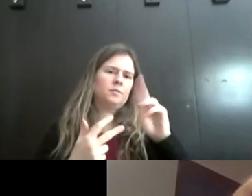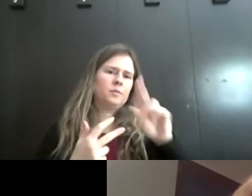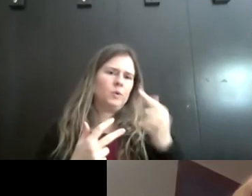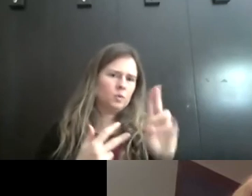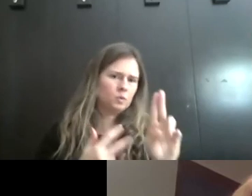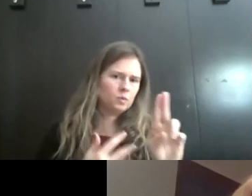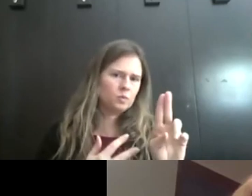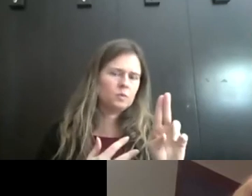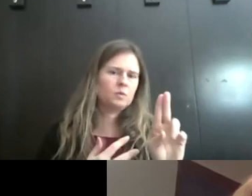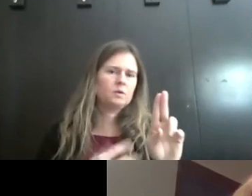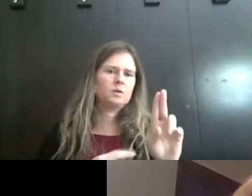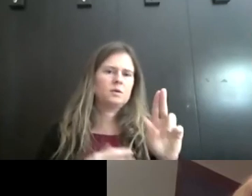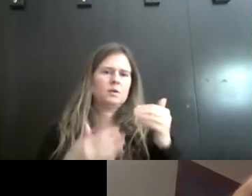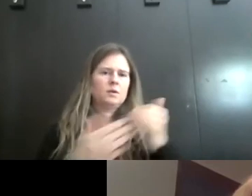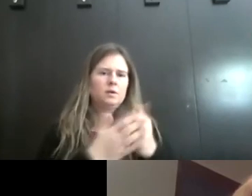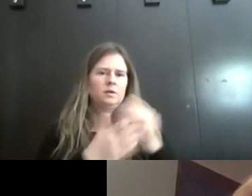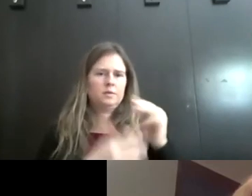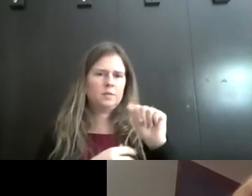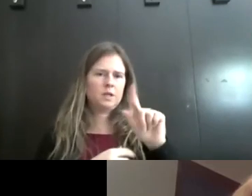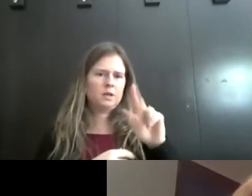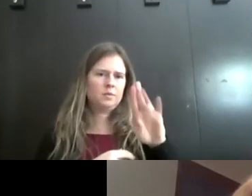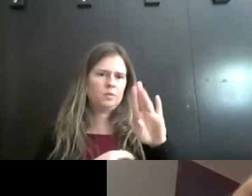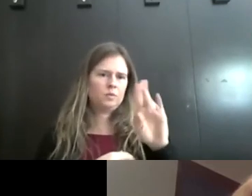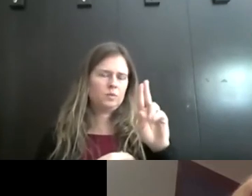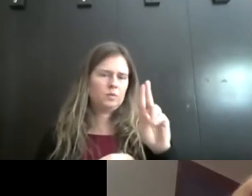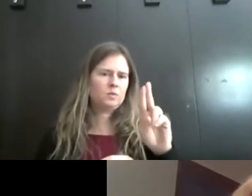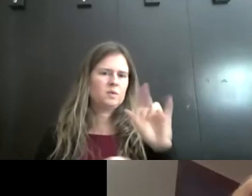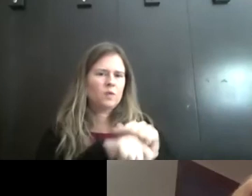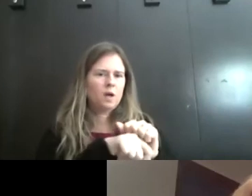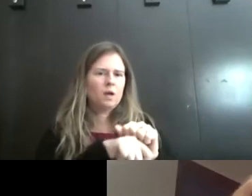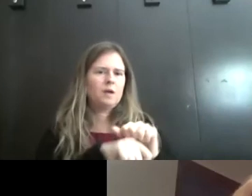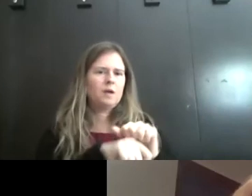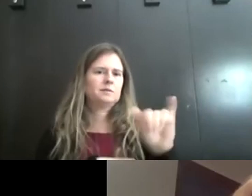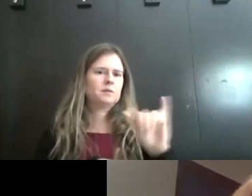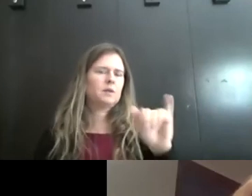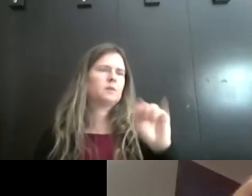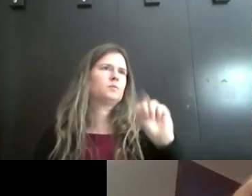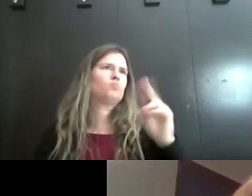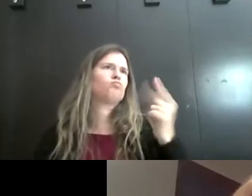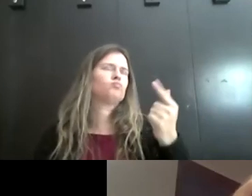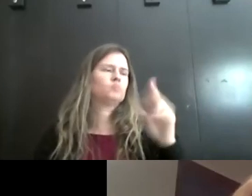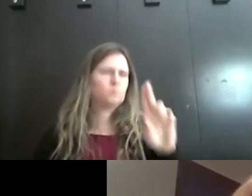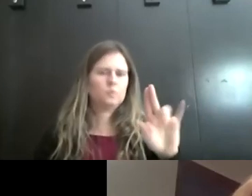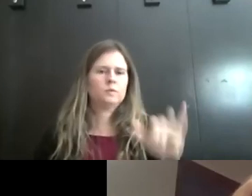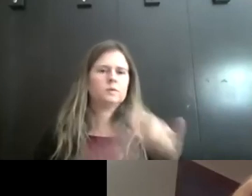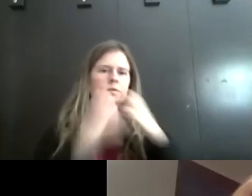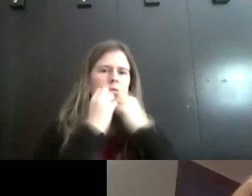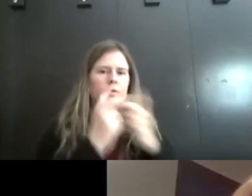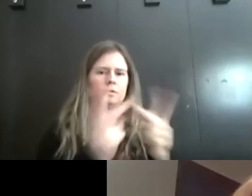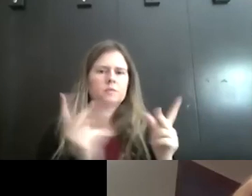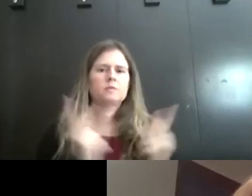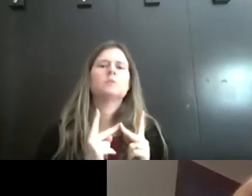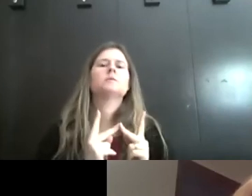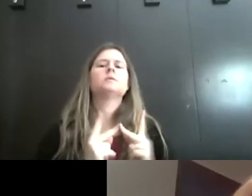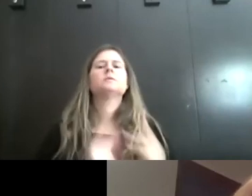just before you get into Malibu, there's Magoo Rock, which is kind of similar to Morro Rock. That was sacred.